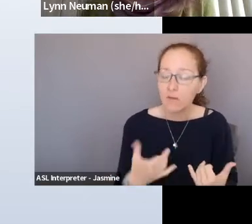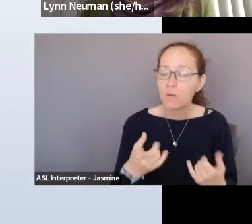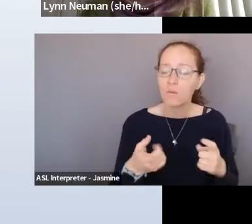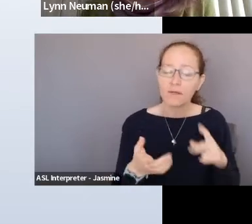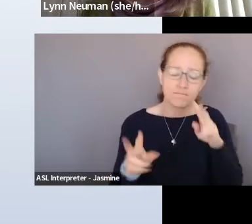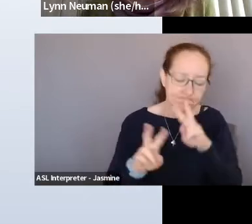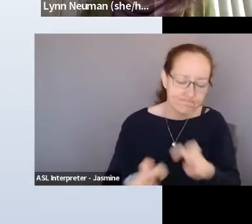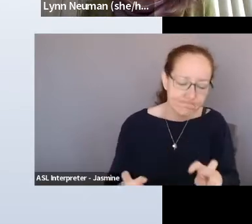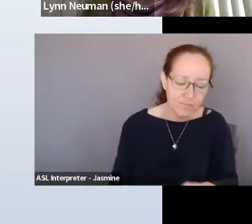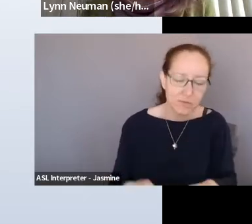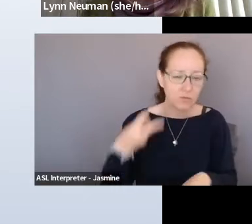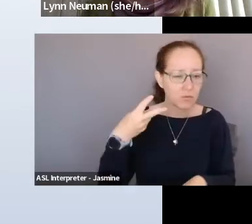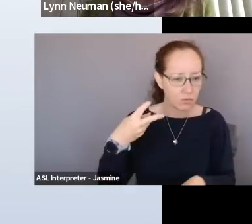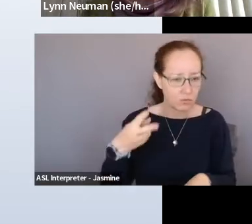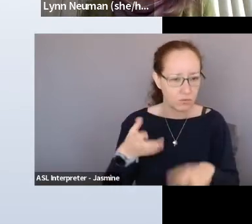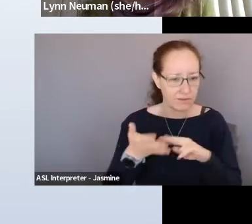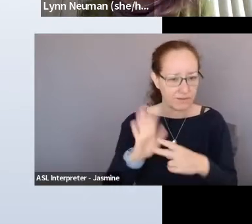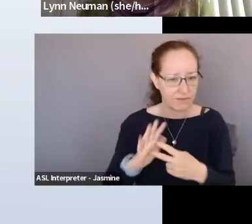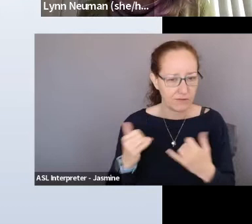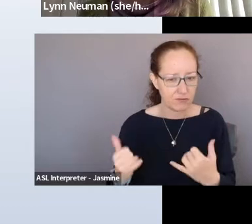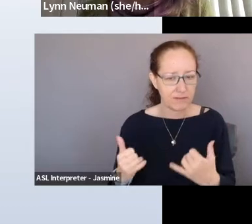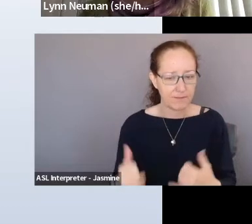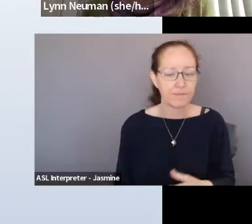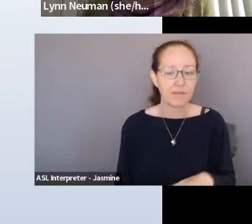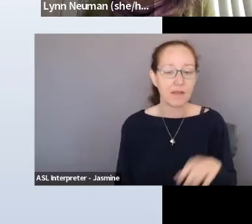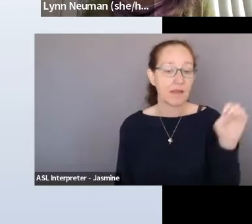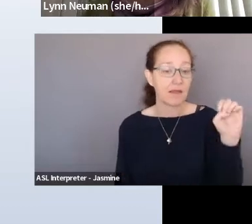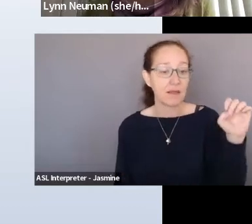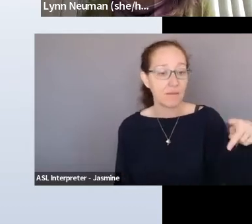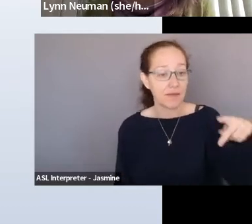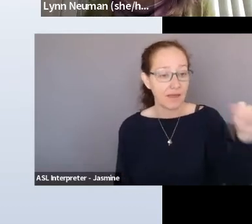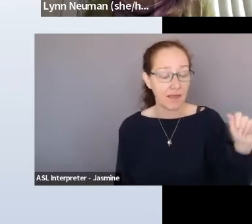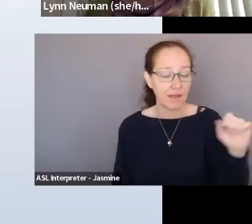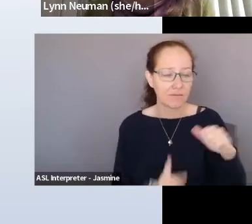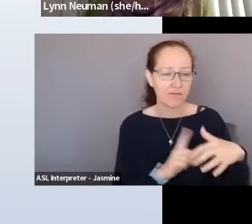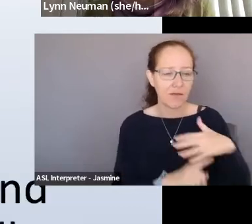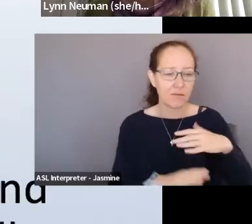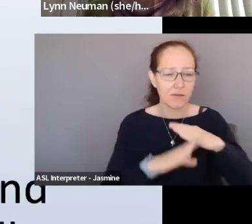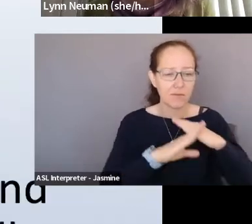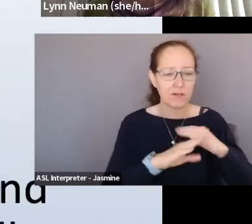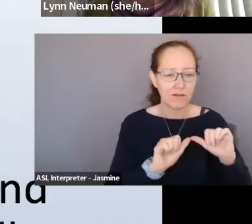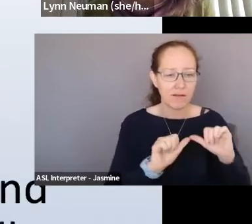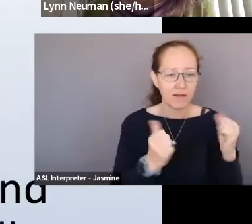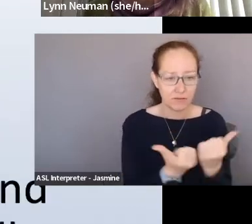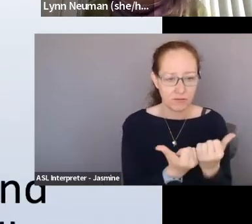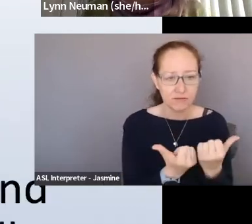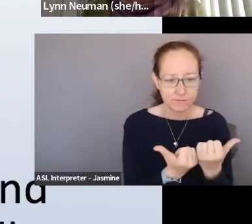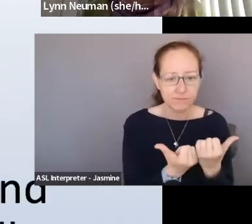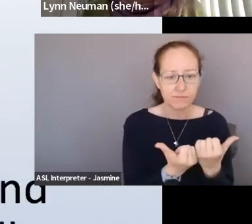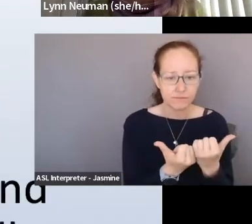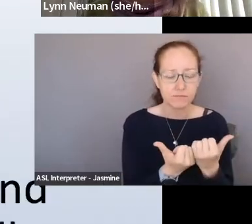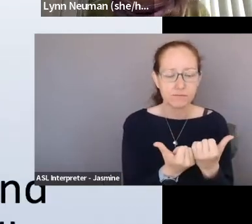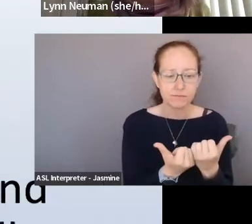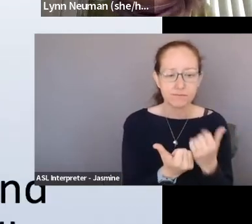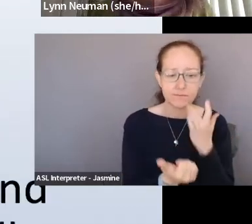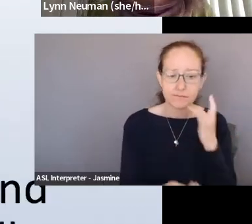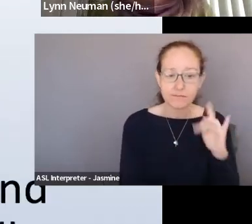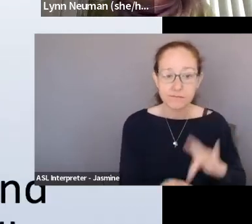According to the Environmental Protection Agency, I think if you press next again, it'll start to reveal.